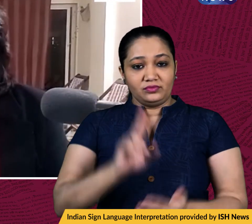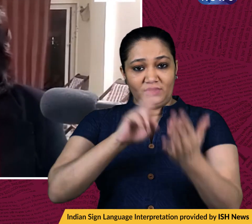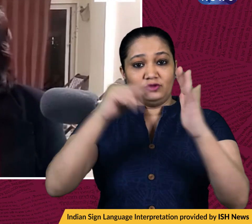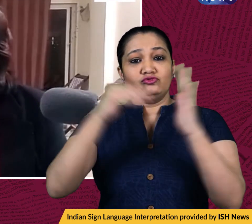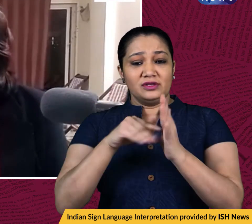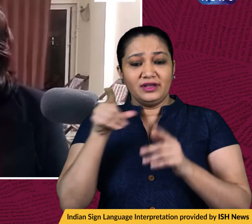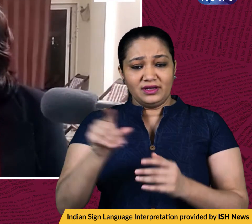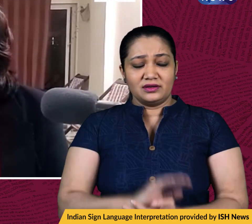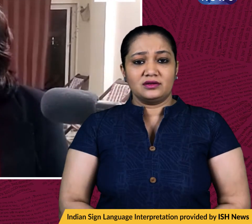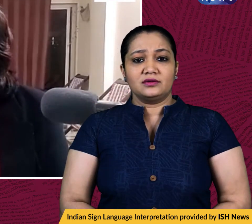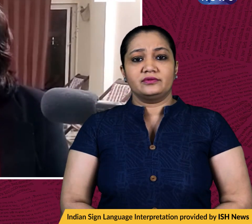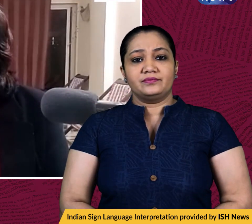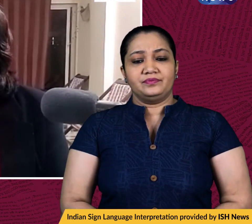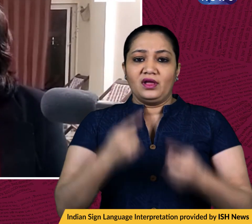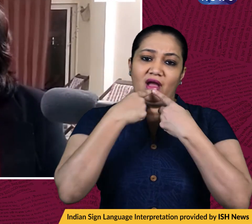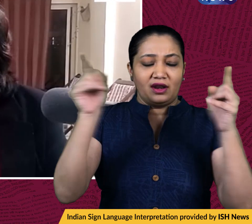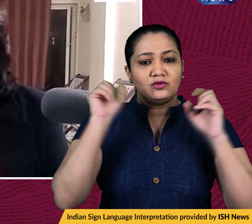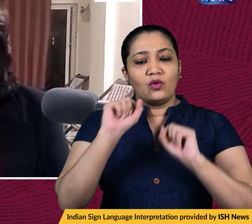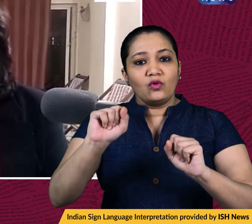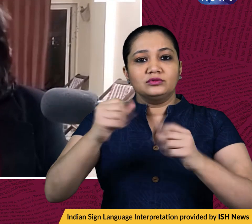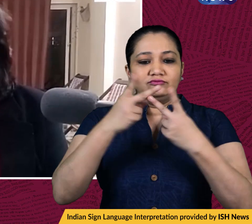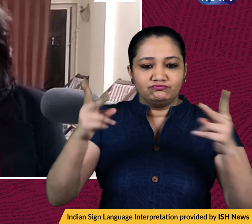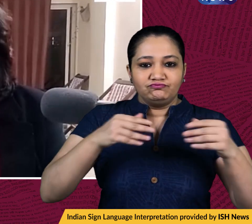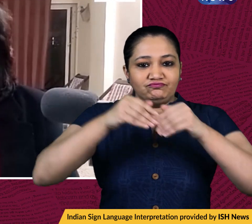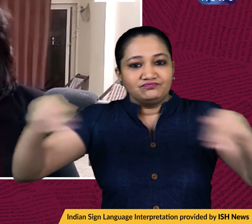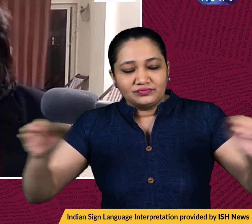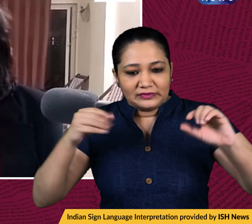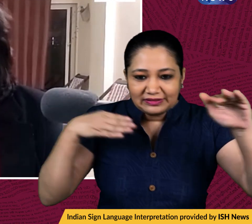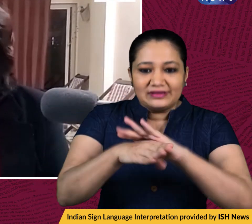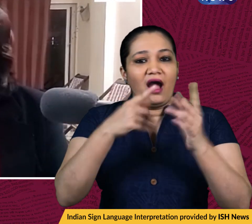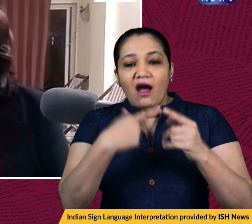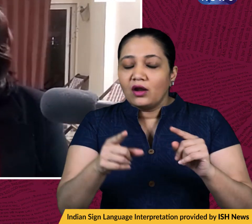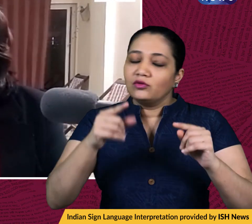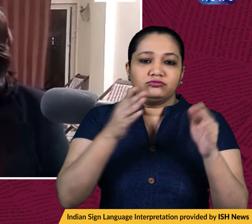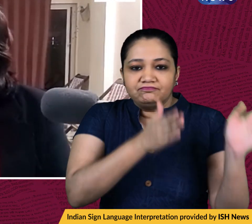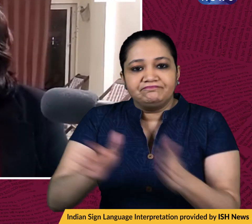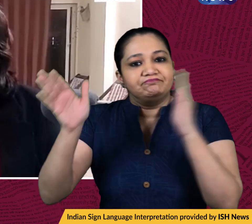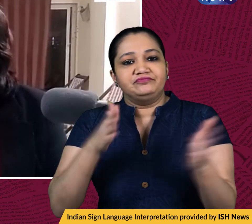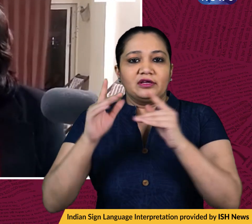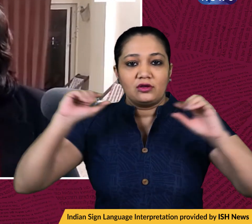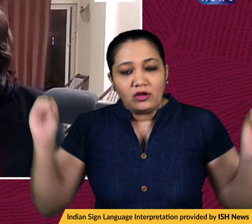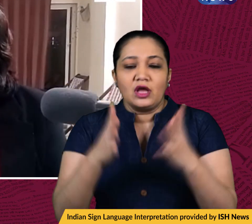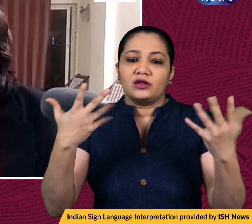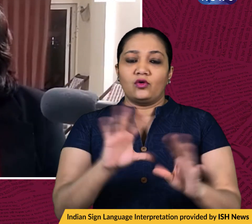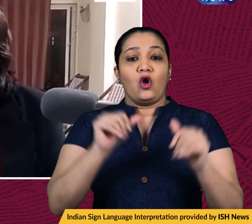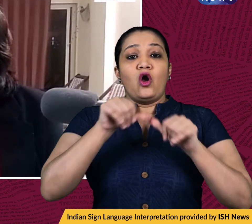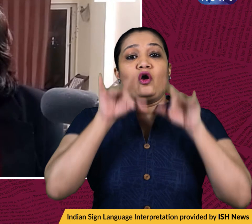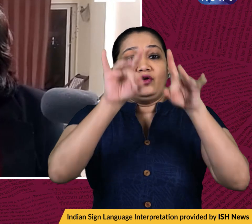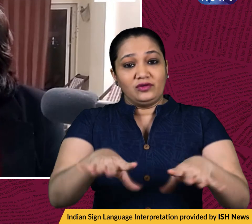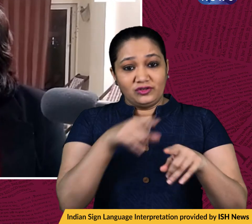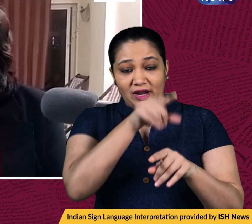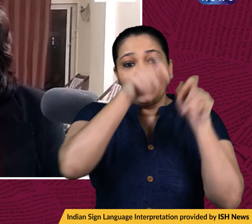Zealand, meanwhile, has announced that it will reopen its borders in a phased manner, while its citizens in